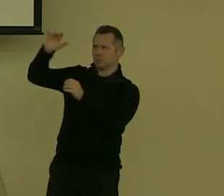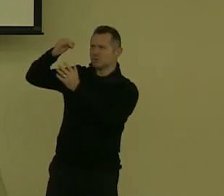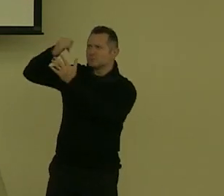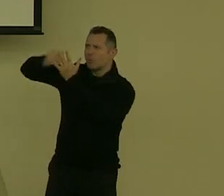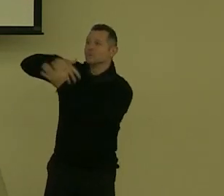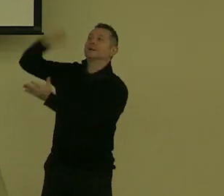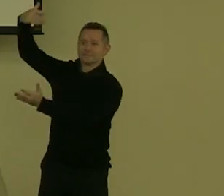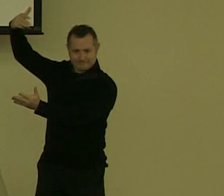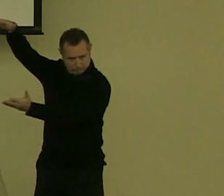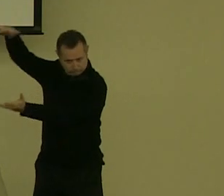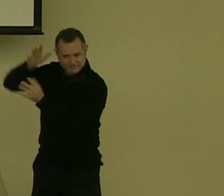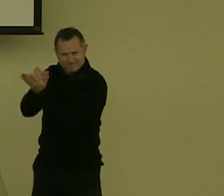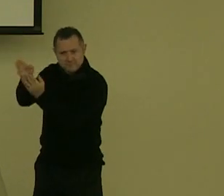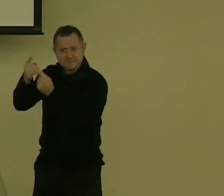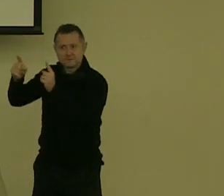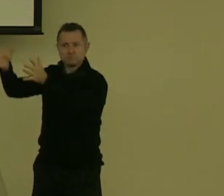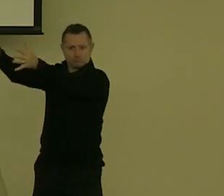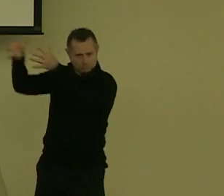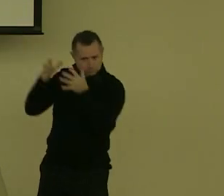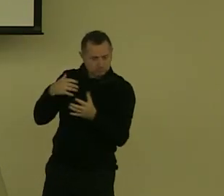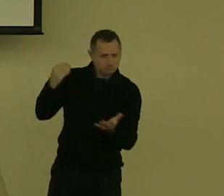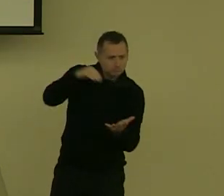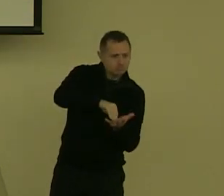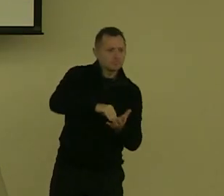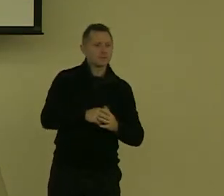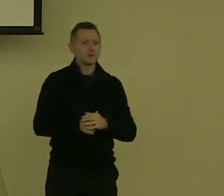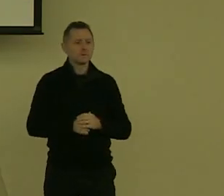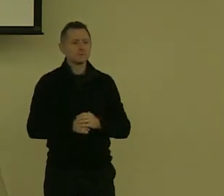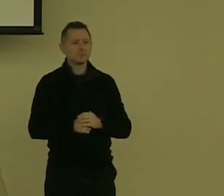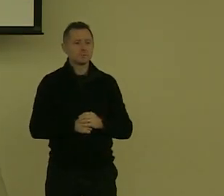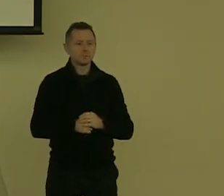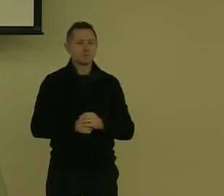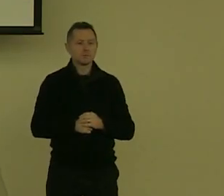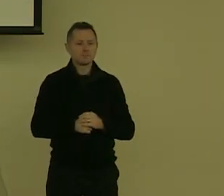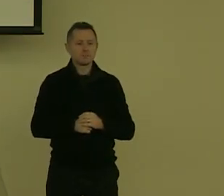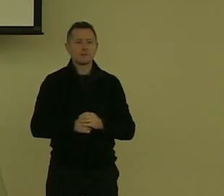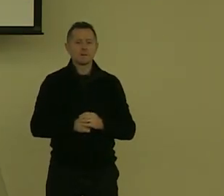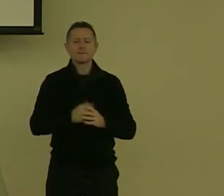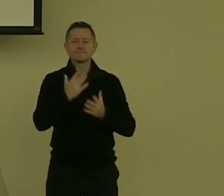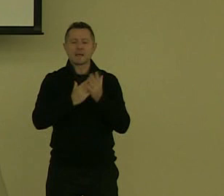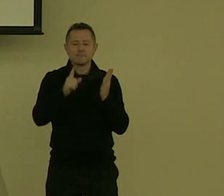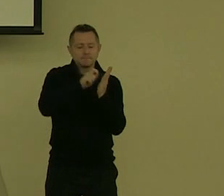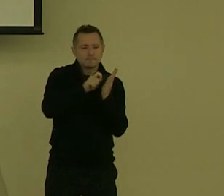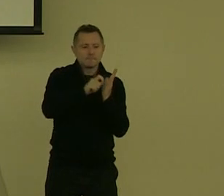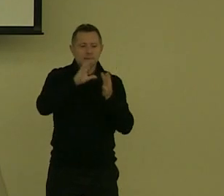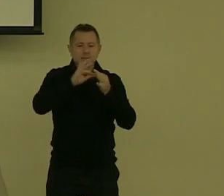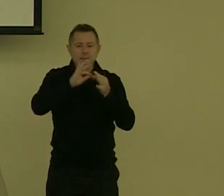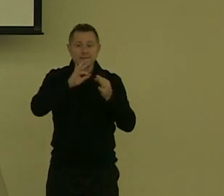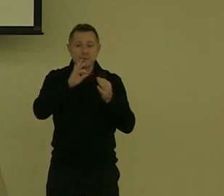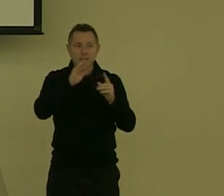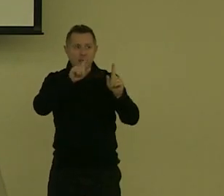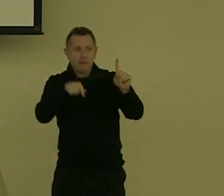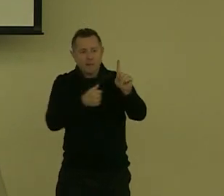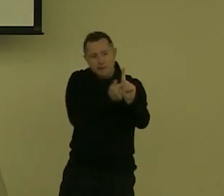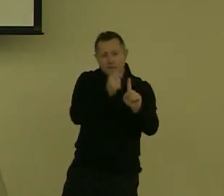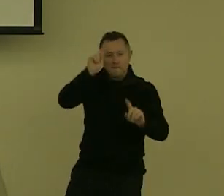of editorial cartoon art. Editorial cartoon art going back to Thomas Nast. And when I